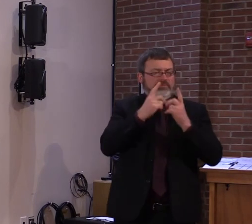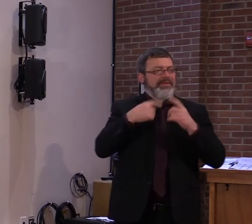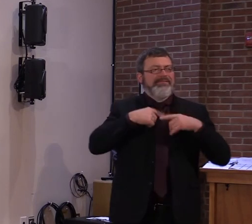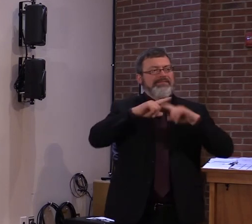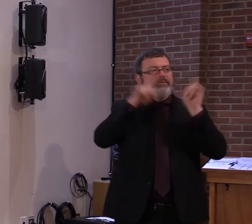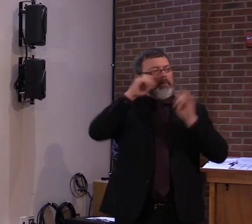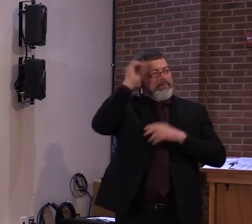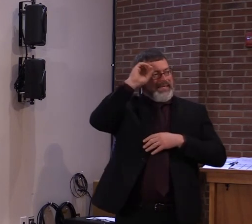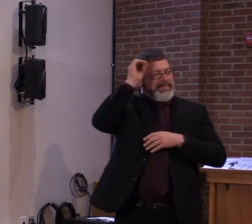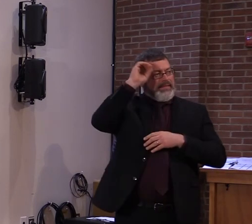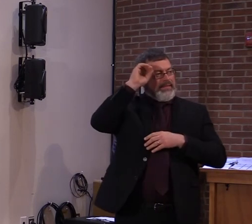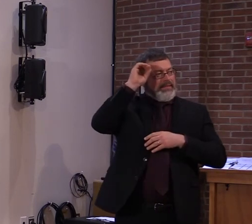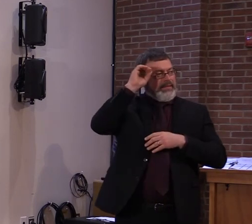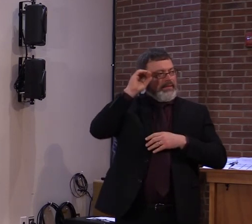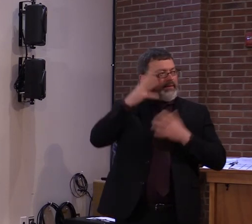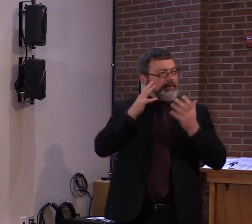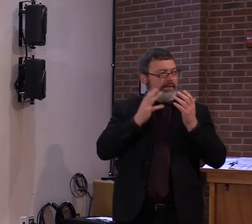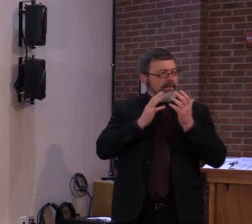particular students